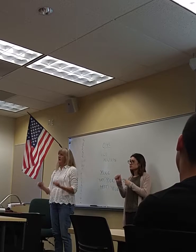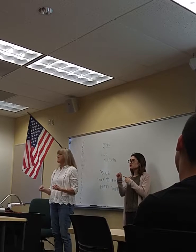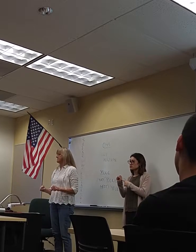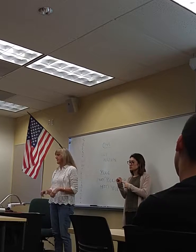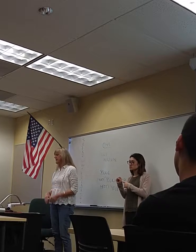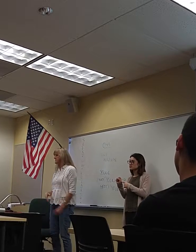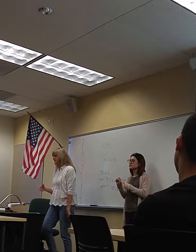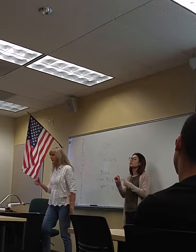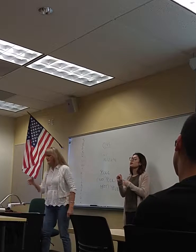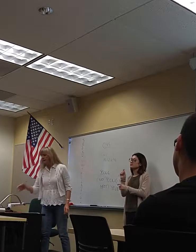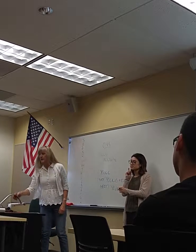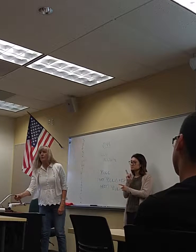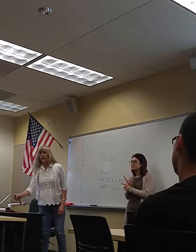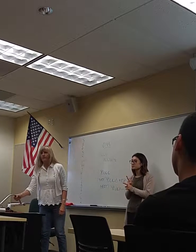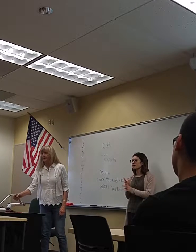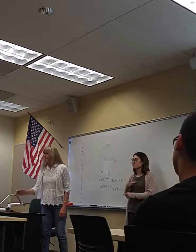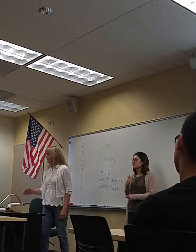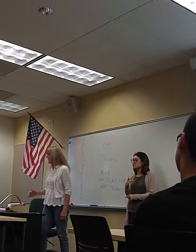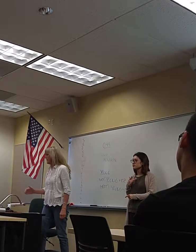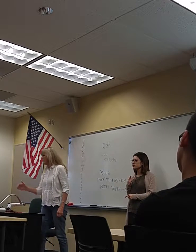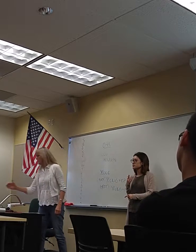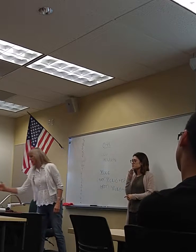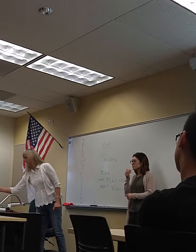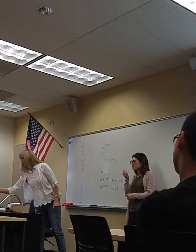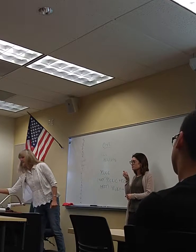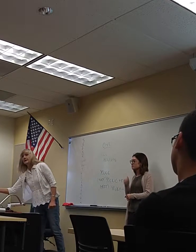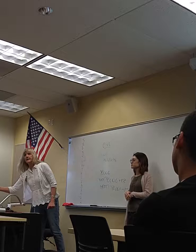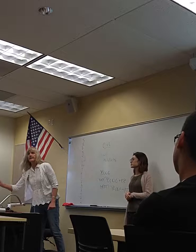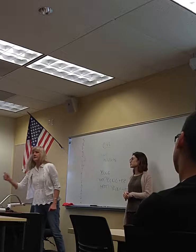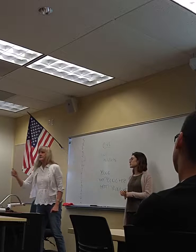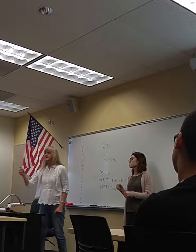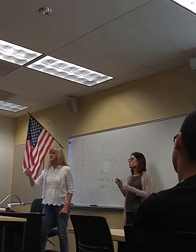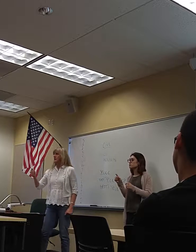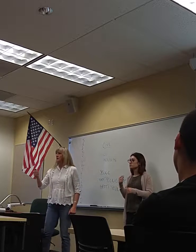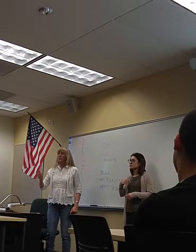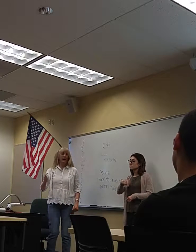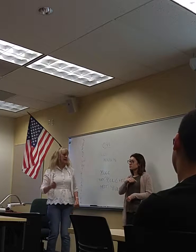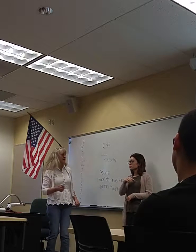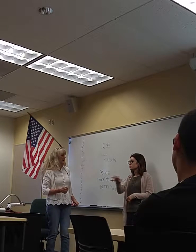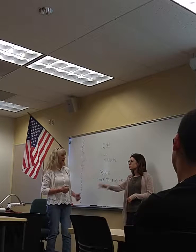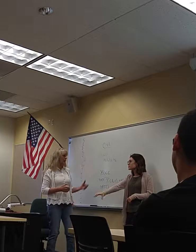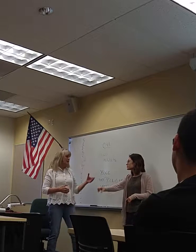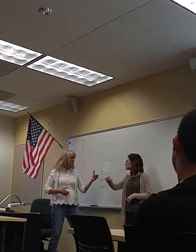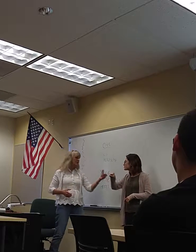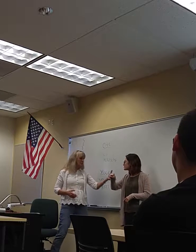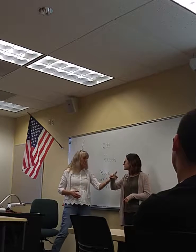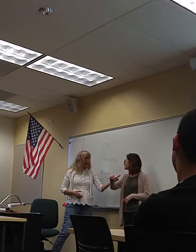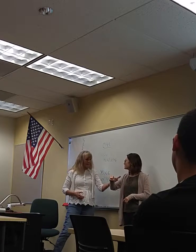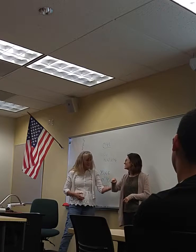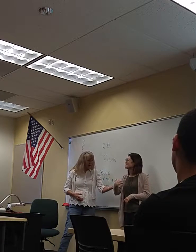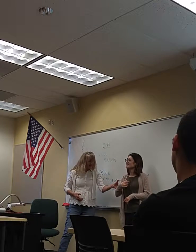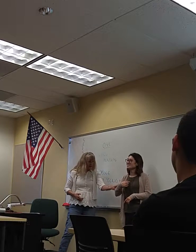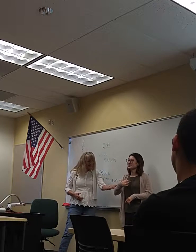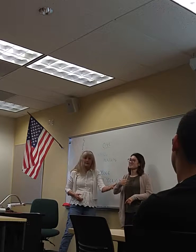S. Because that's how we grab things. We Right. don't grab things like this, right? I wouldn't grab her like this.